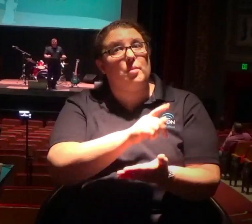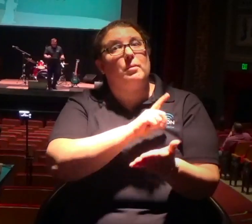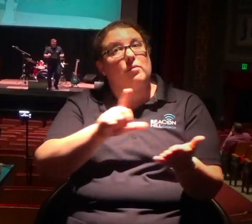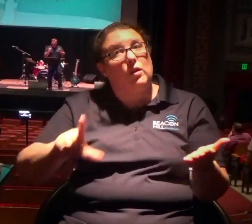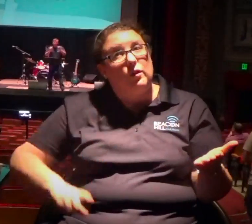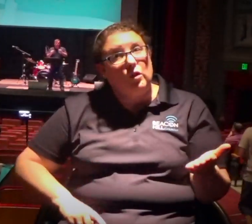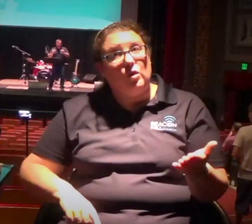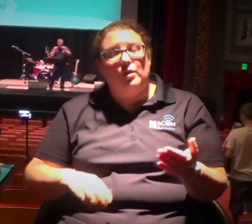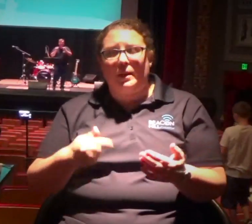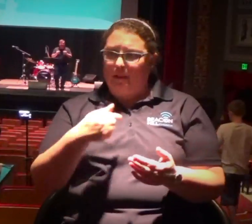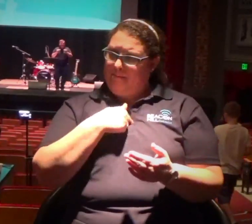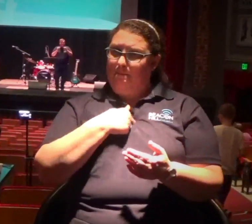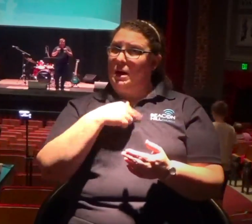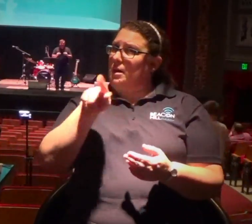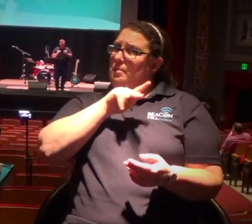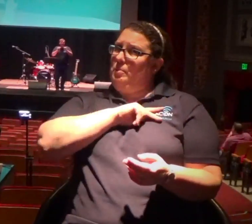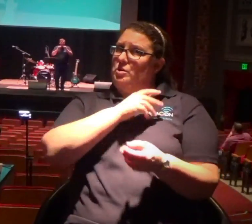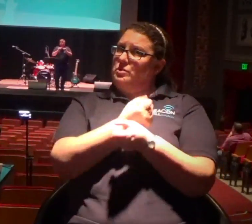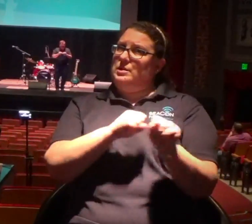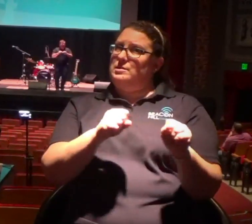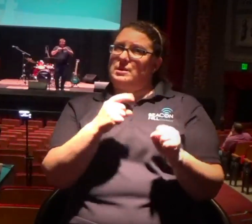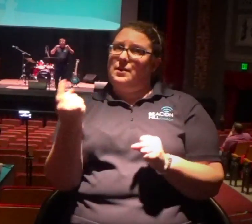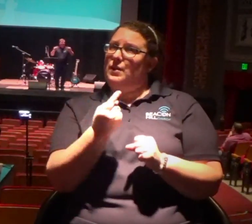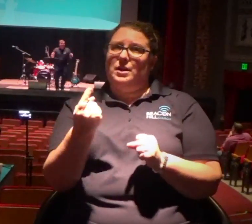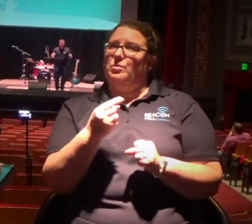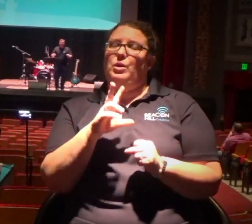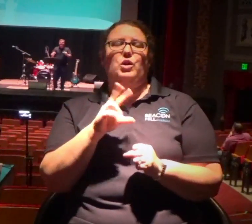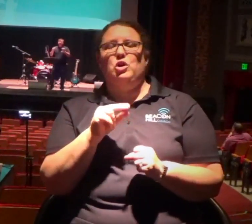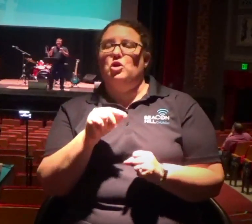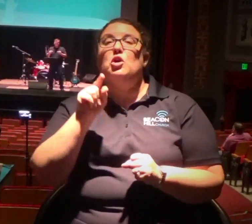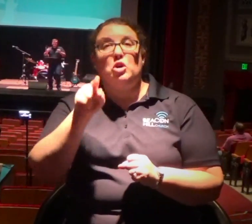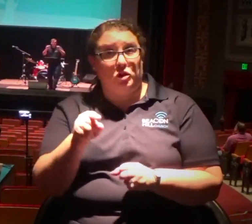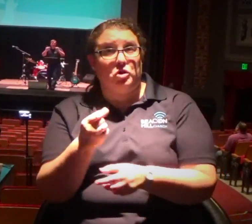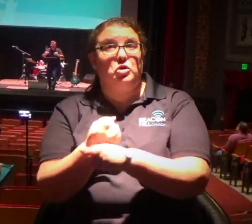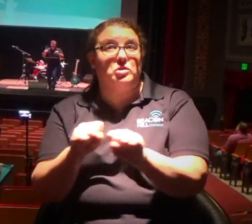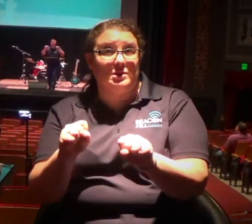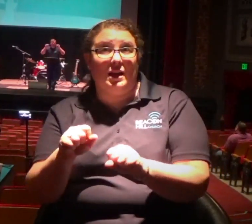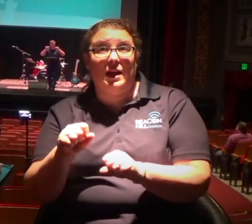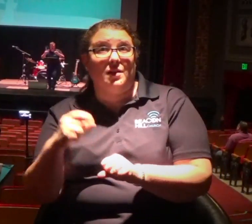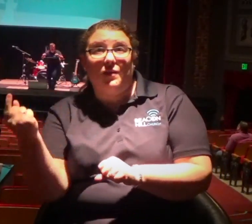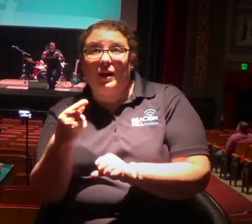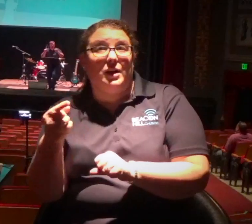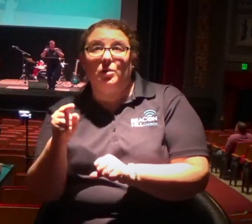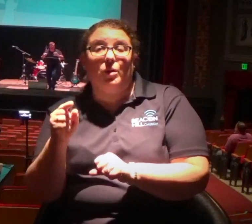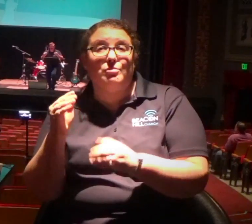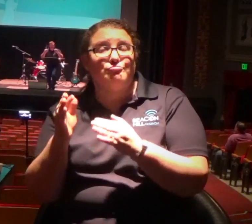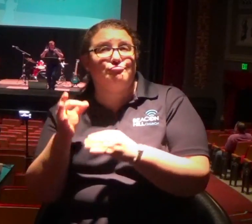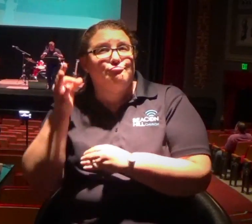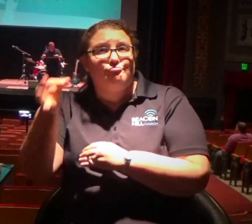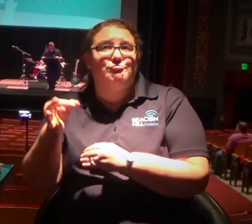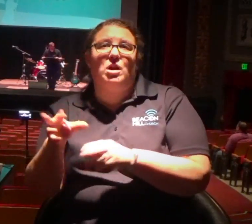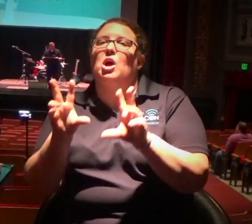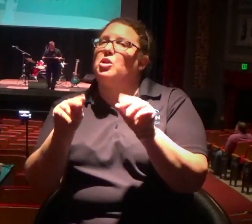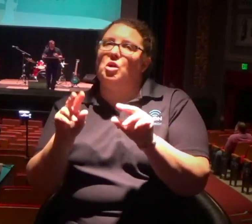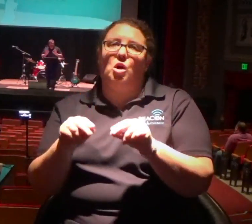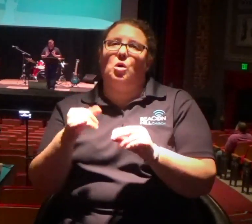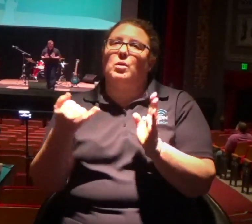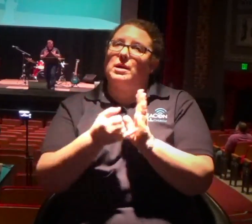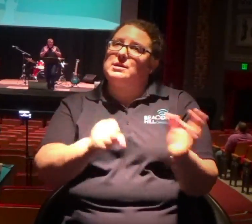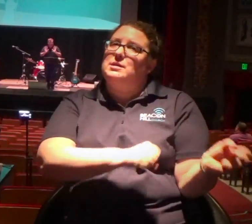ever. You will not save anyone ever. It is the power of God unto salvation. Jesus